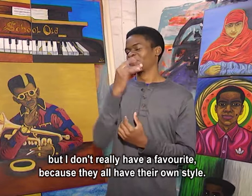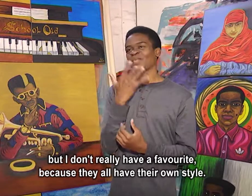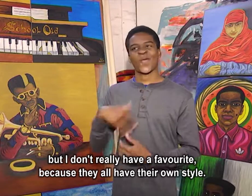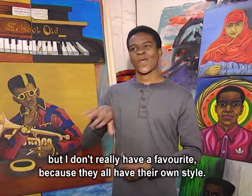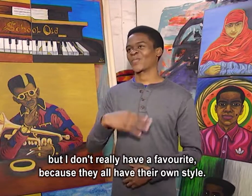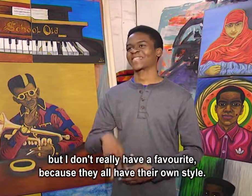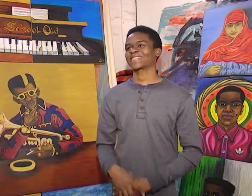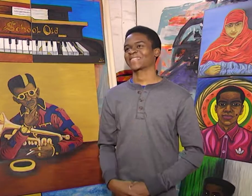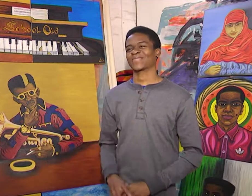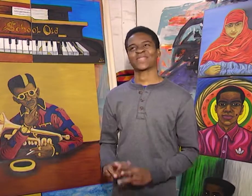style.